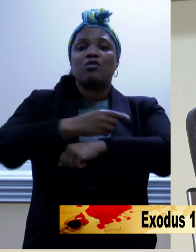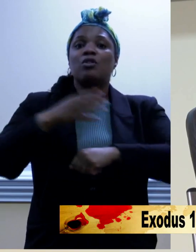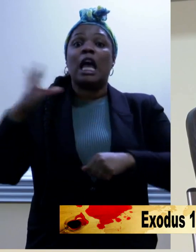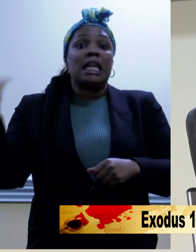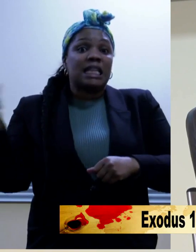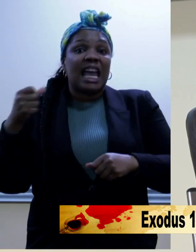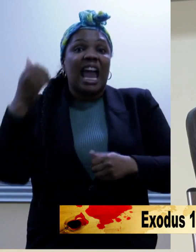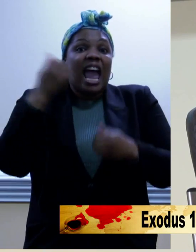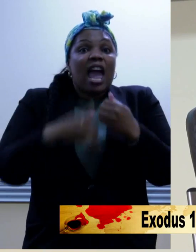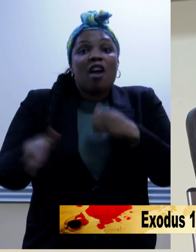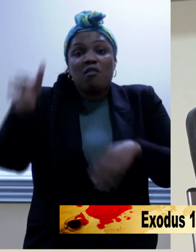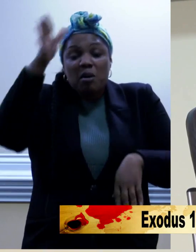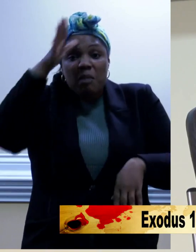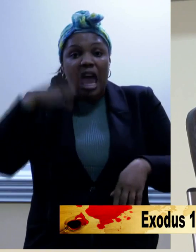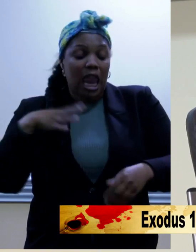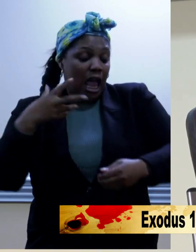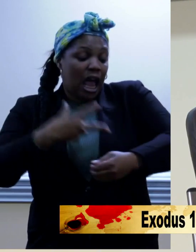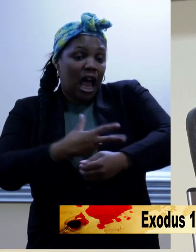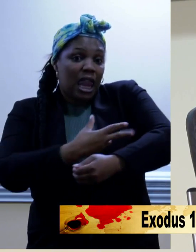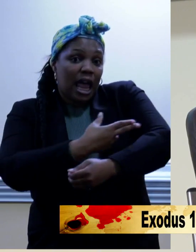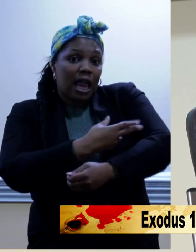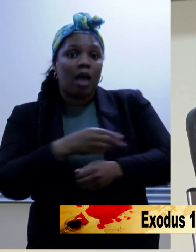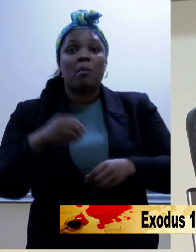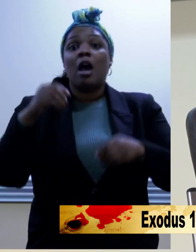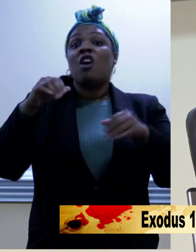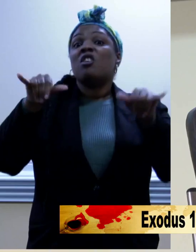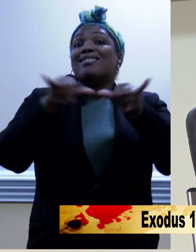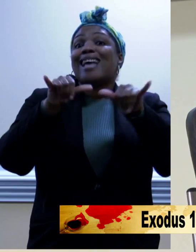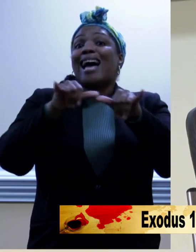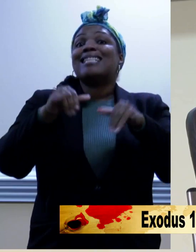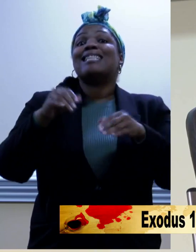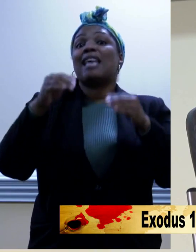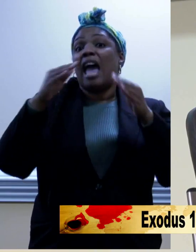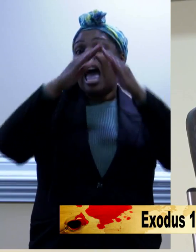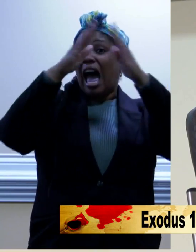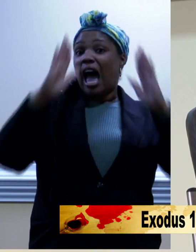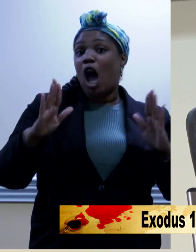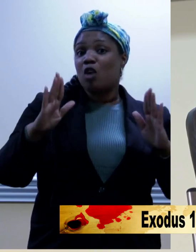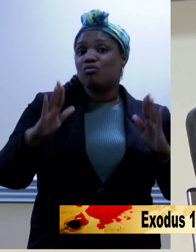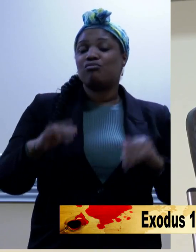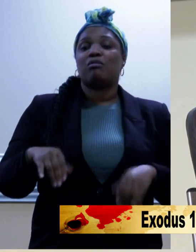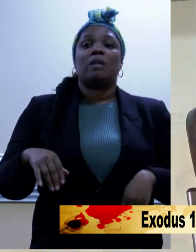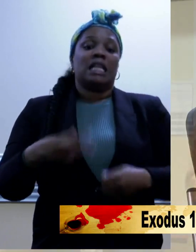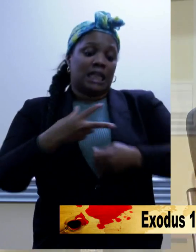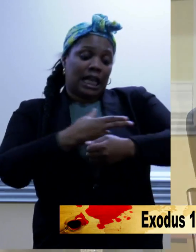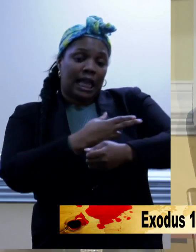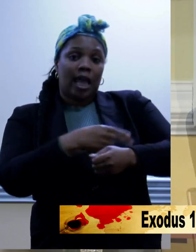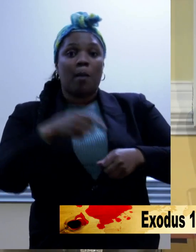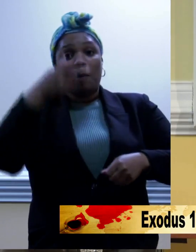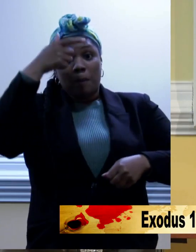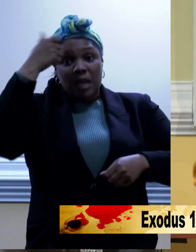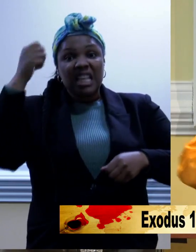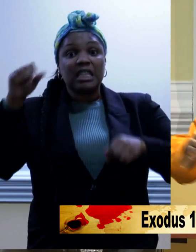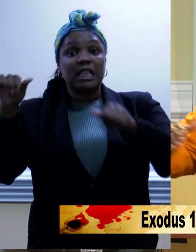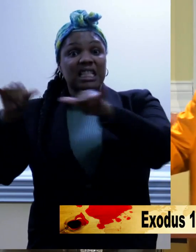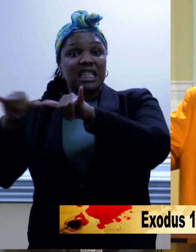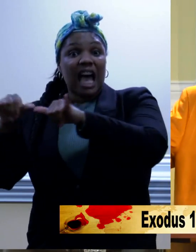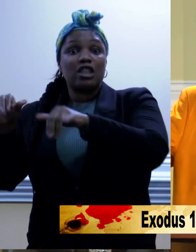them every man a lamb. According to the house of their fathers, a lamb for an house. Now, you're going to take a lamb according